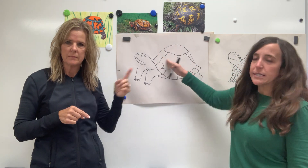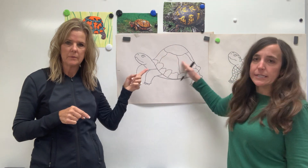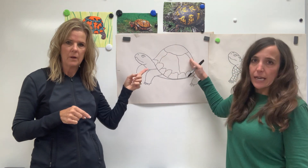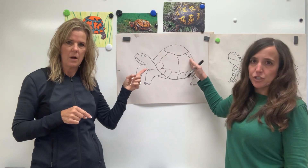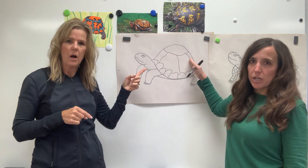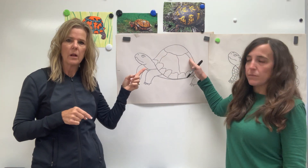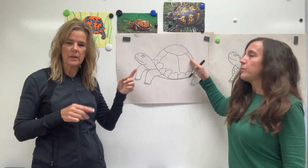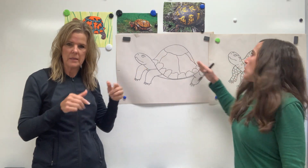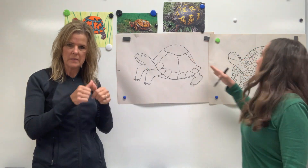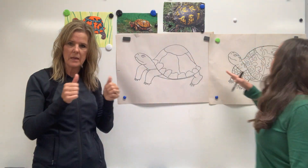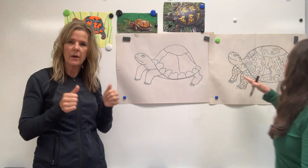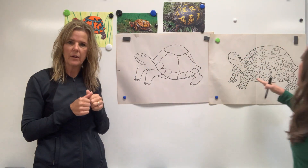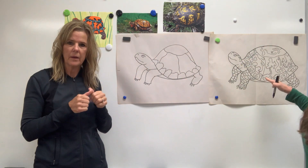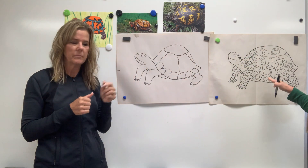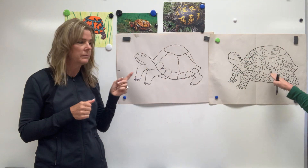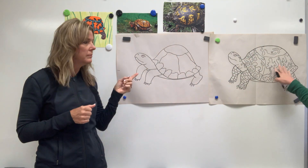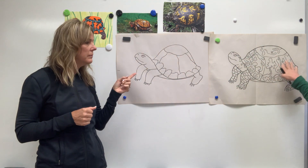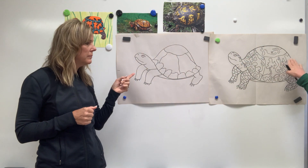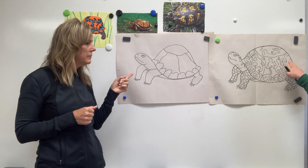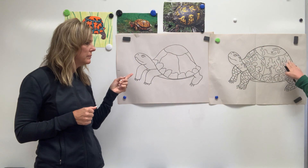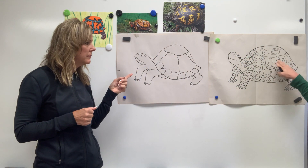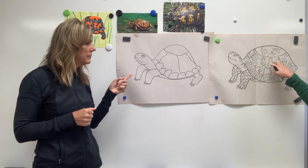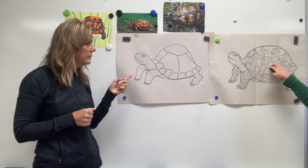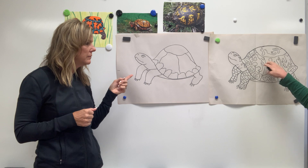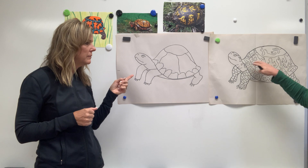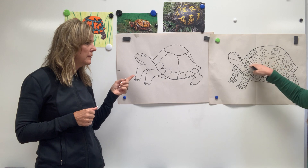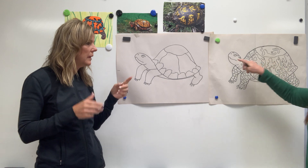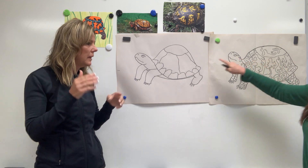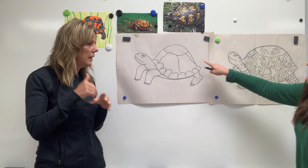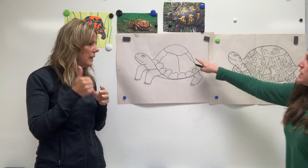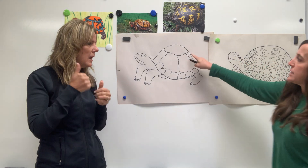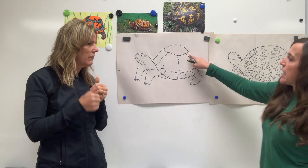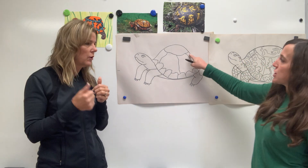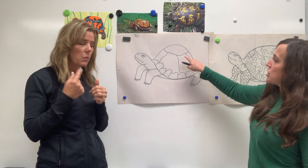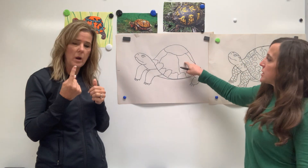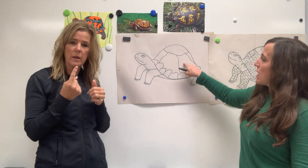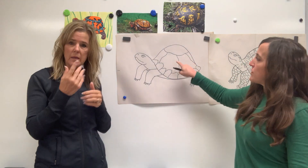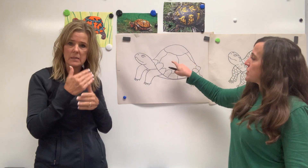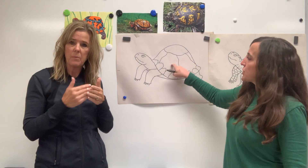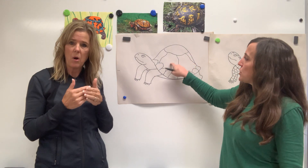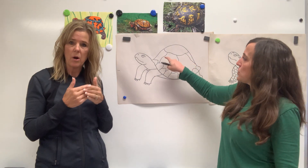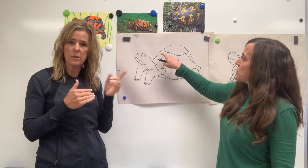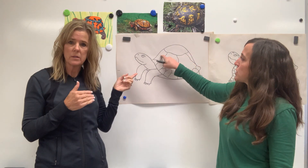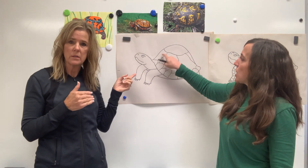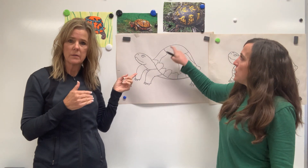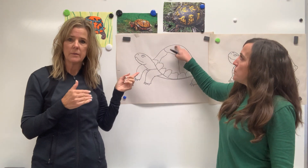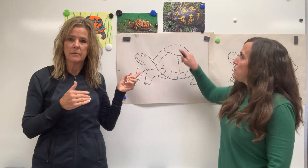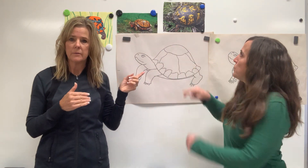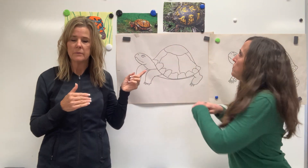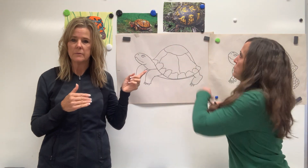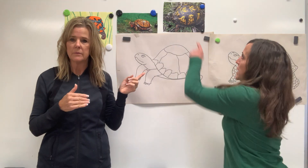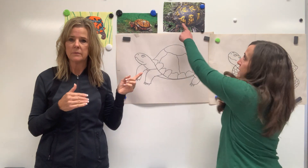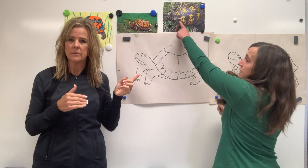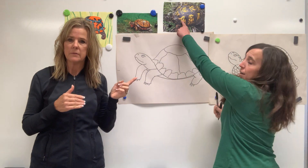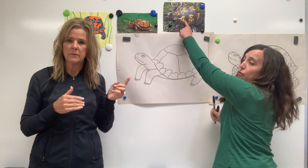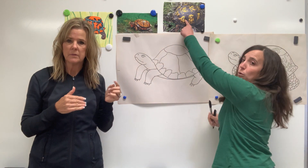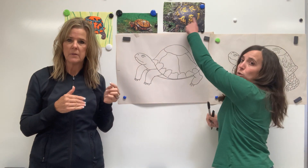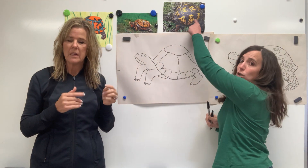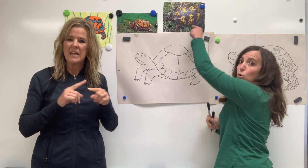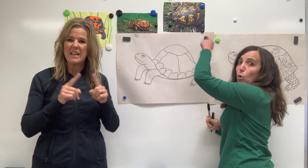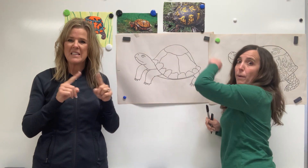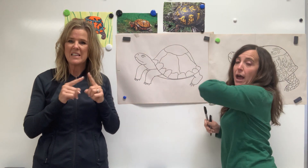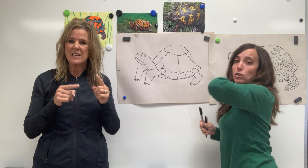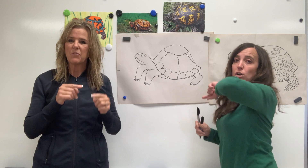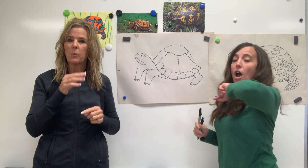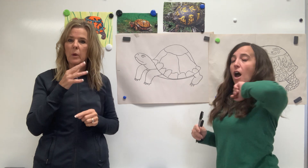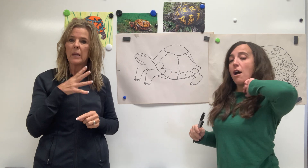all in this section, okay? In every single one of these sections of the scutes is a different,